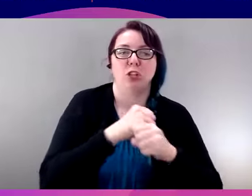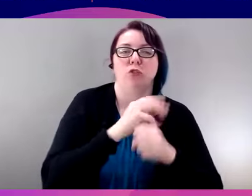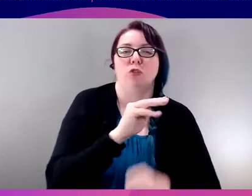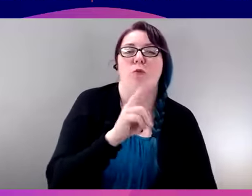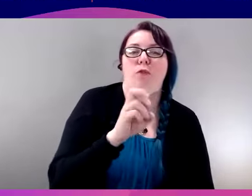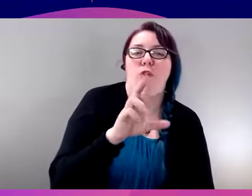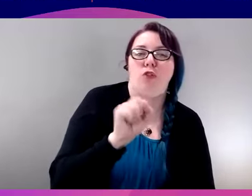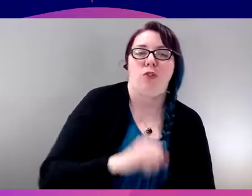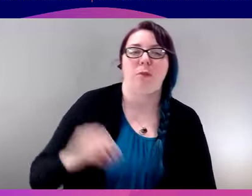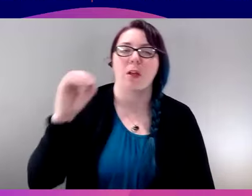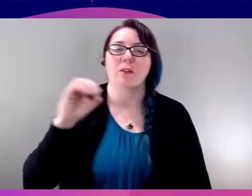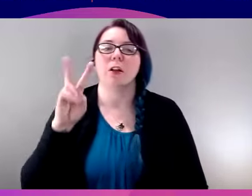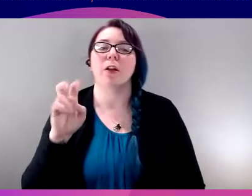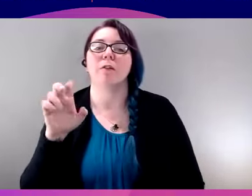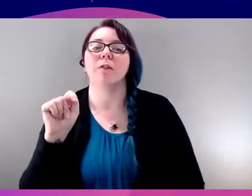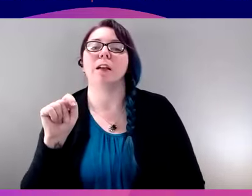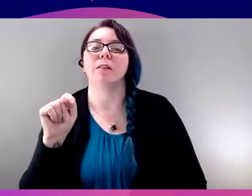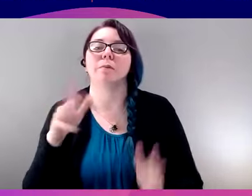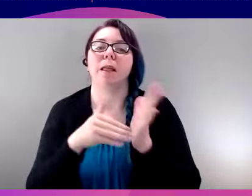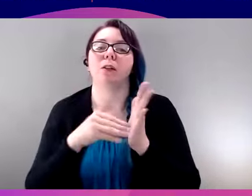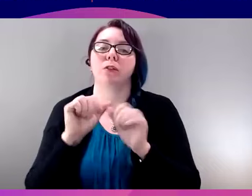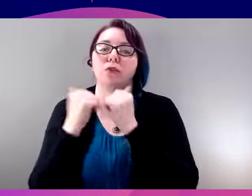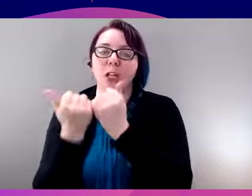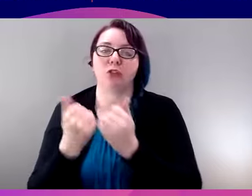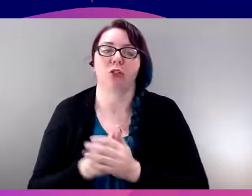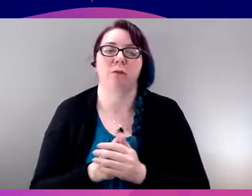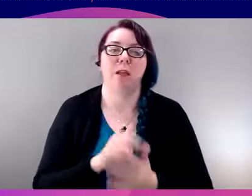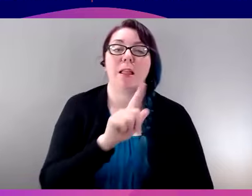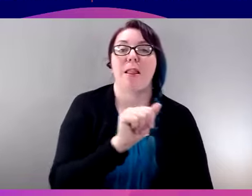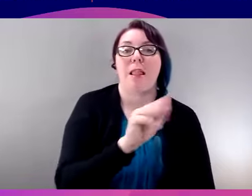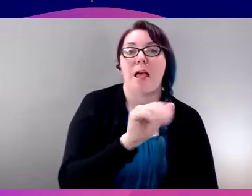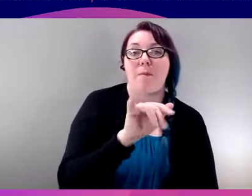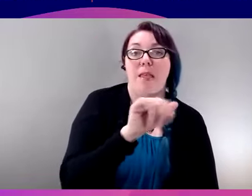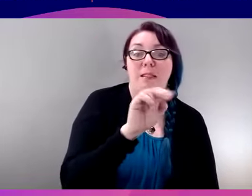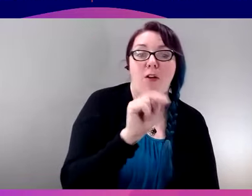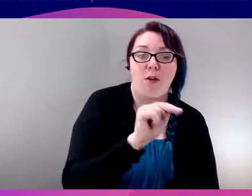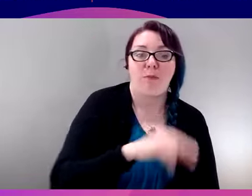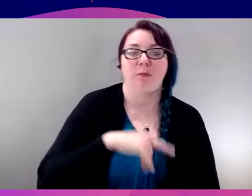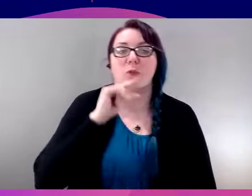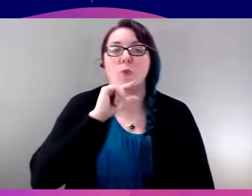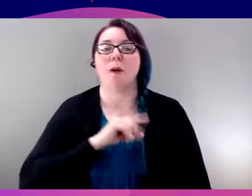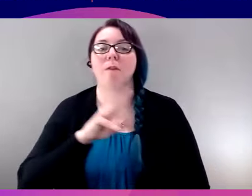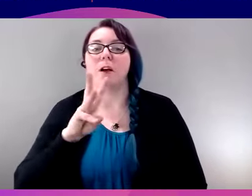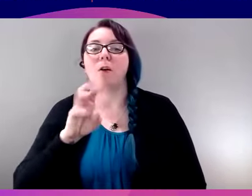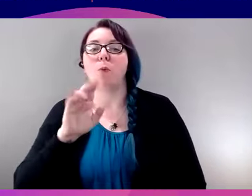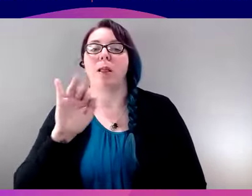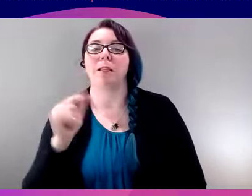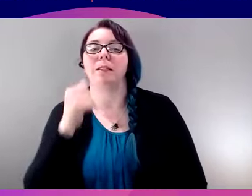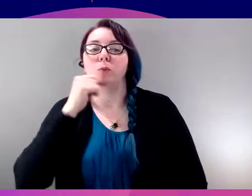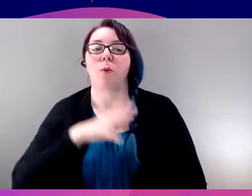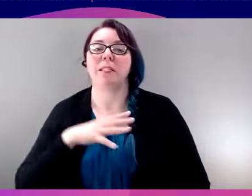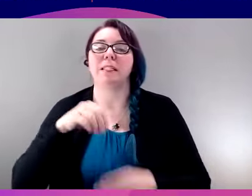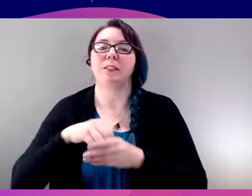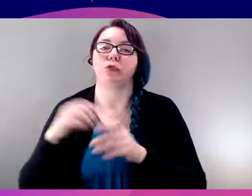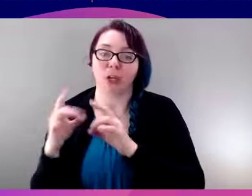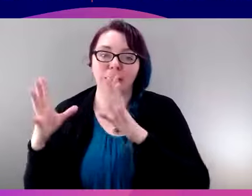Maison, Guelph Wellington Women in Crisis, NISA Homes, Toronto Humane, Action Ontarienne, Covenant